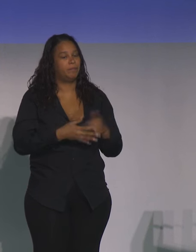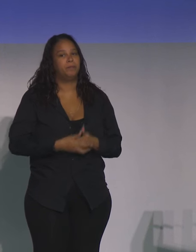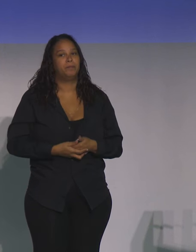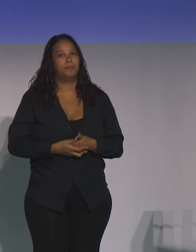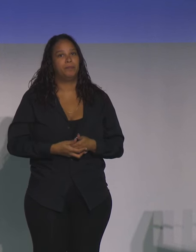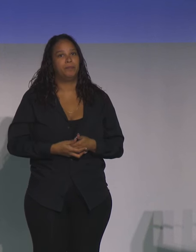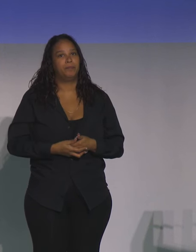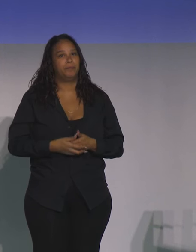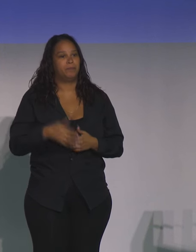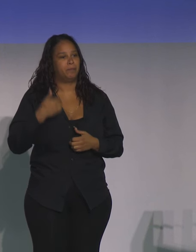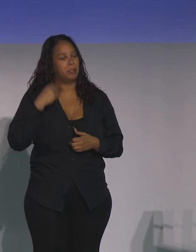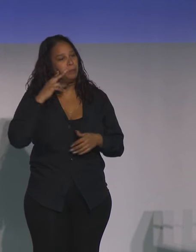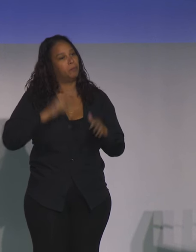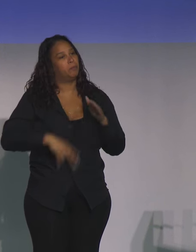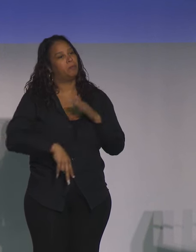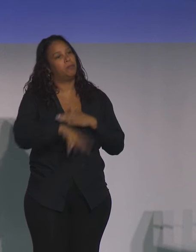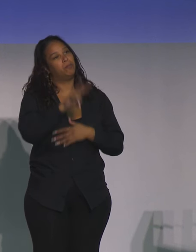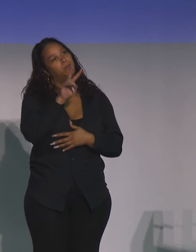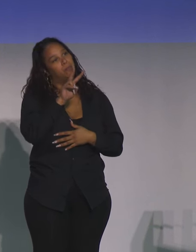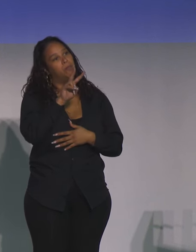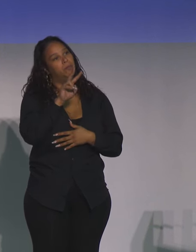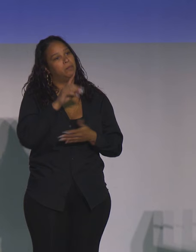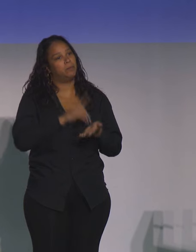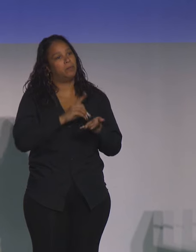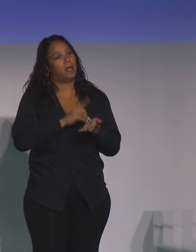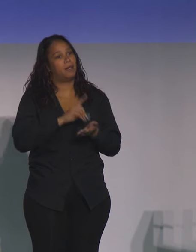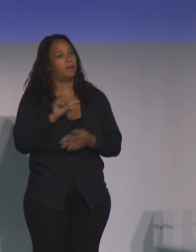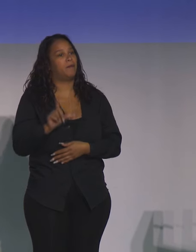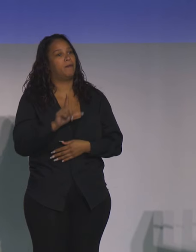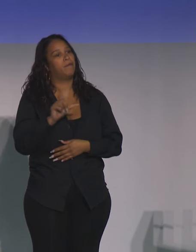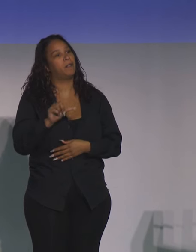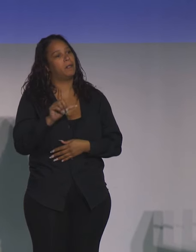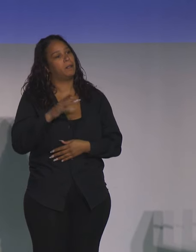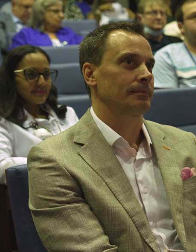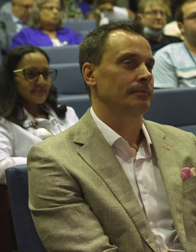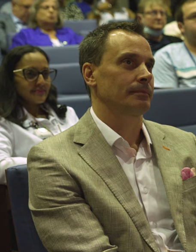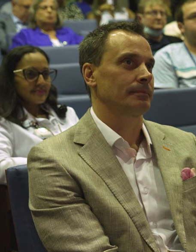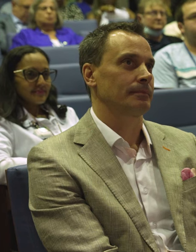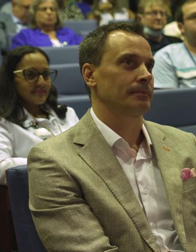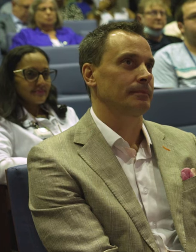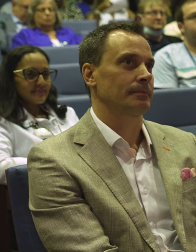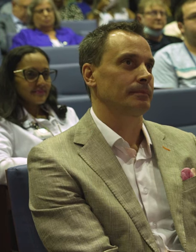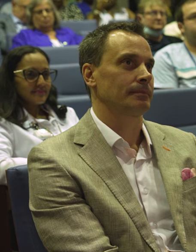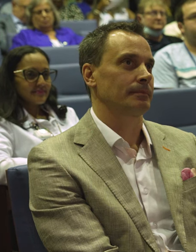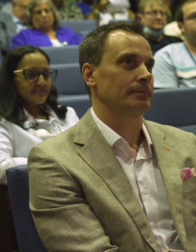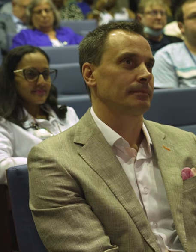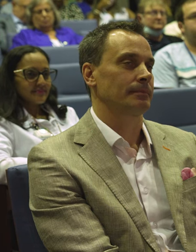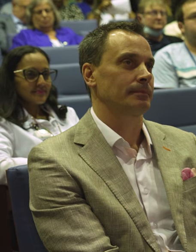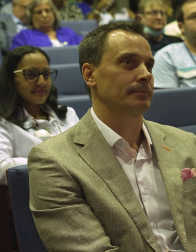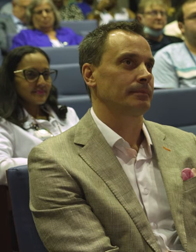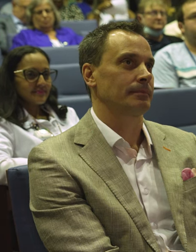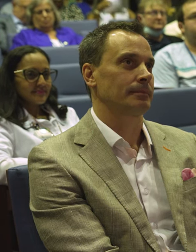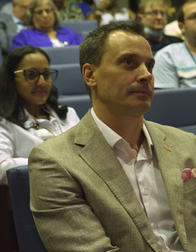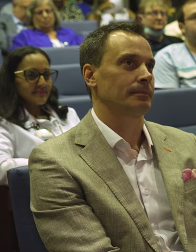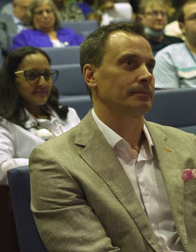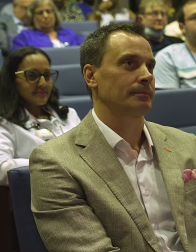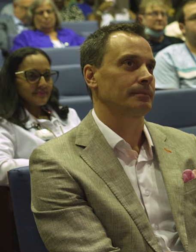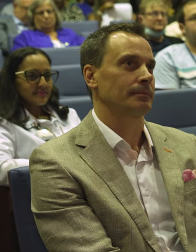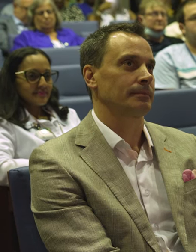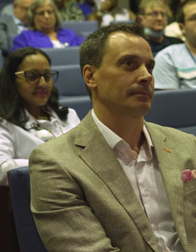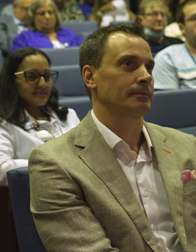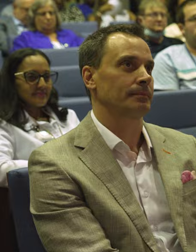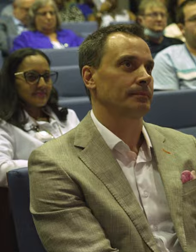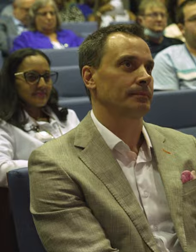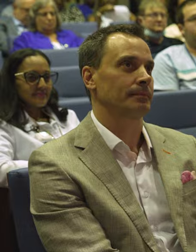looked up to Dr. Joel Levine as one of my mentors, one of my heroes in medicine. And